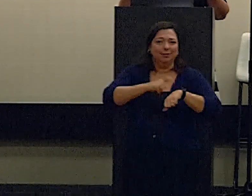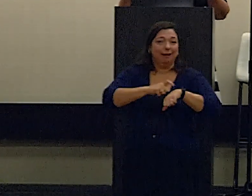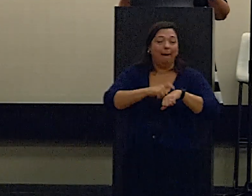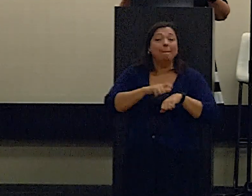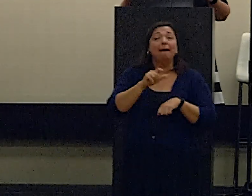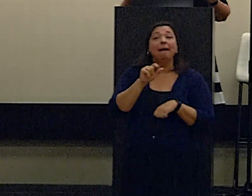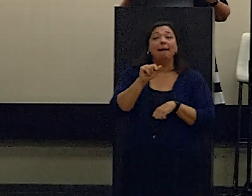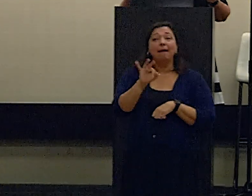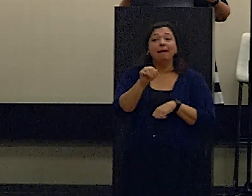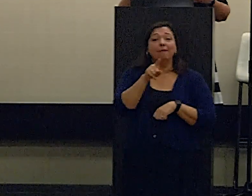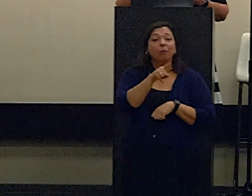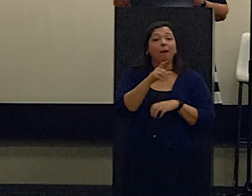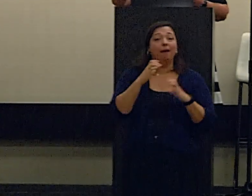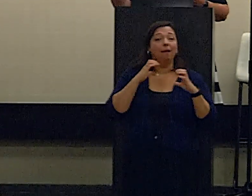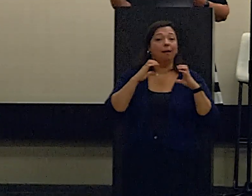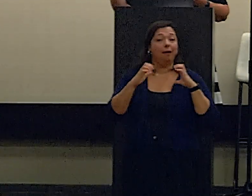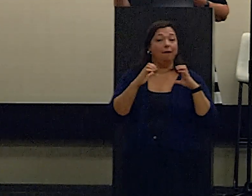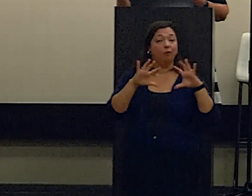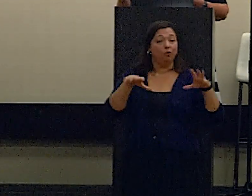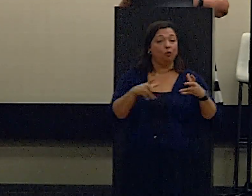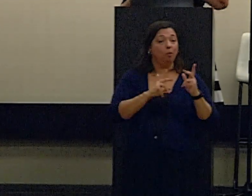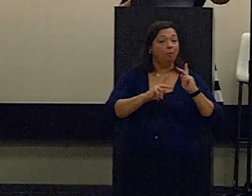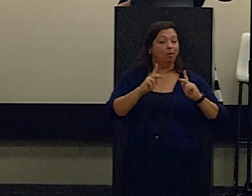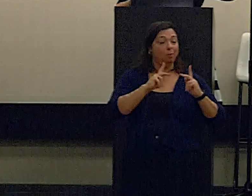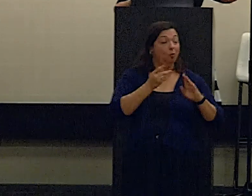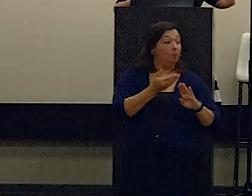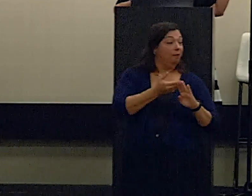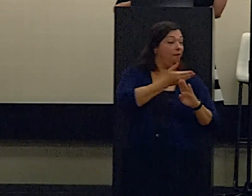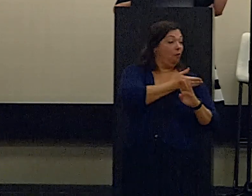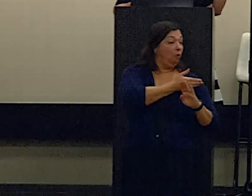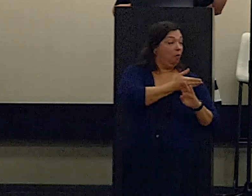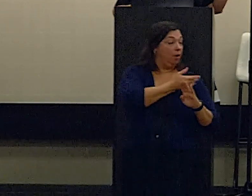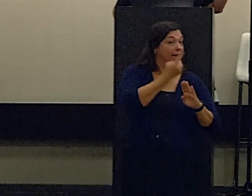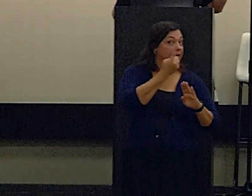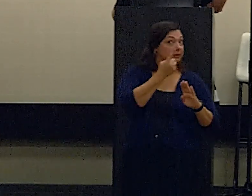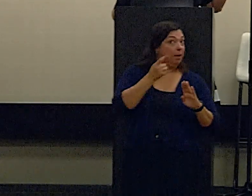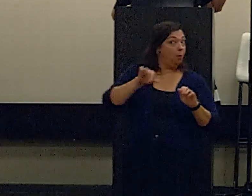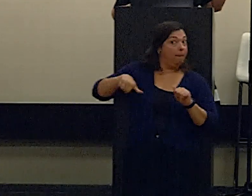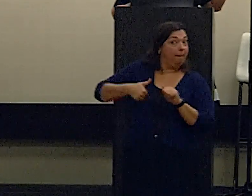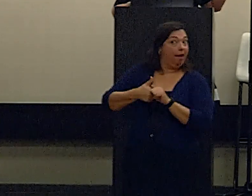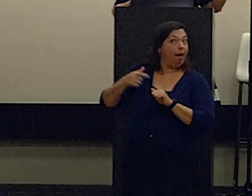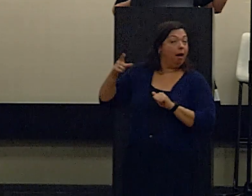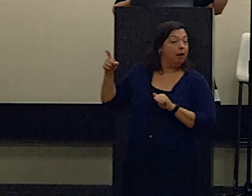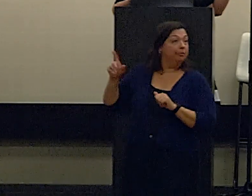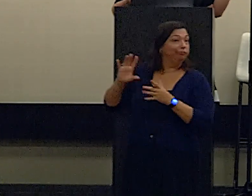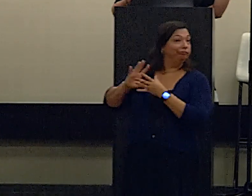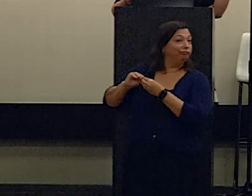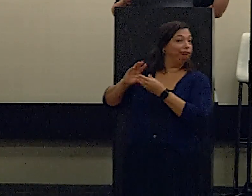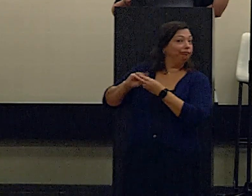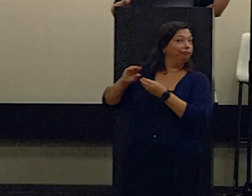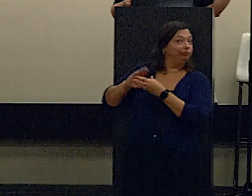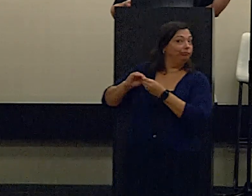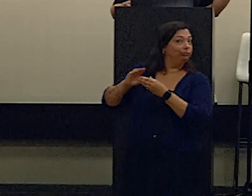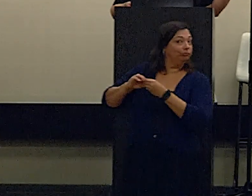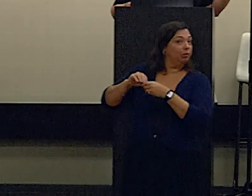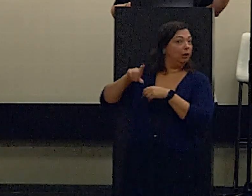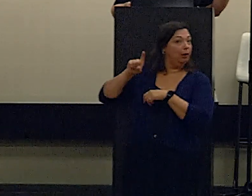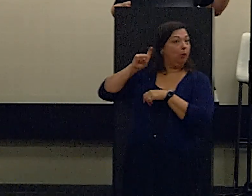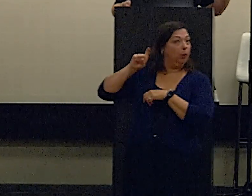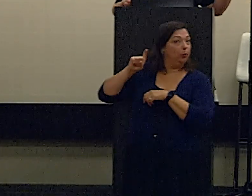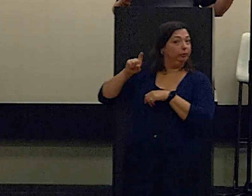If you're having a conversation with a group of people before you and someone behind you starts talking about a talking goat and a